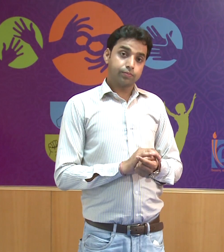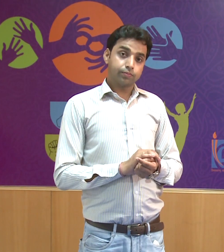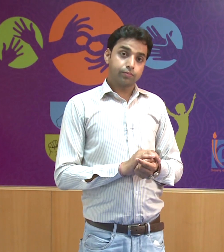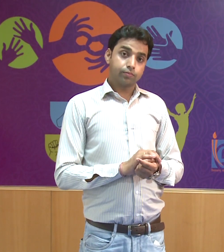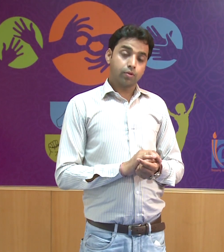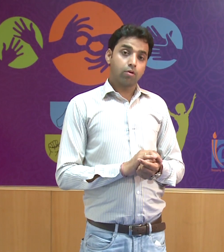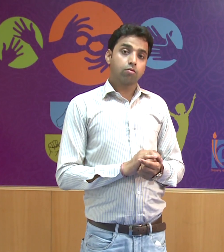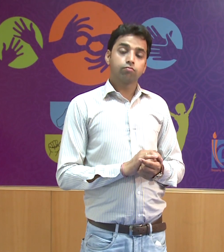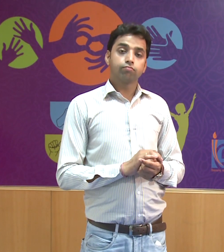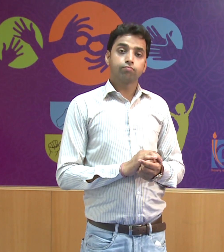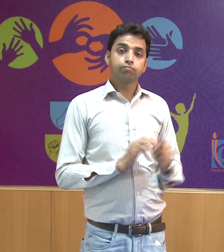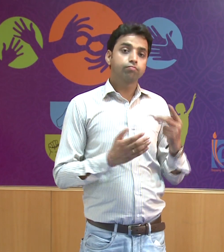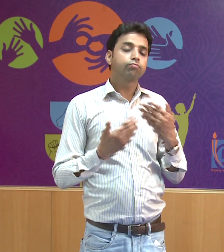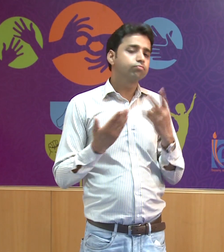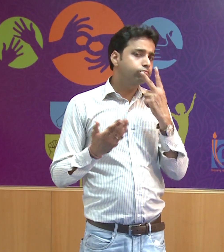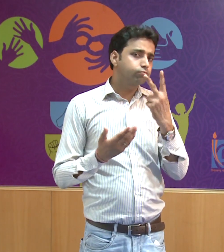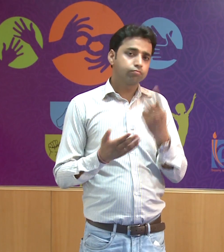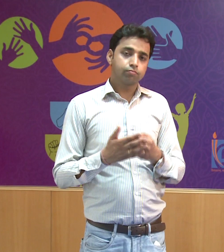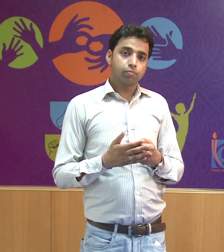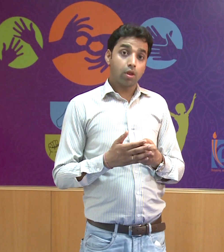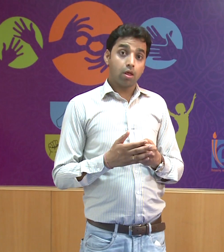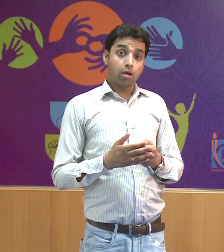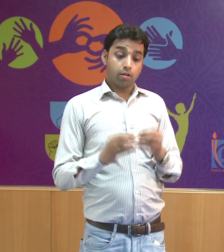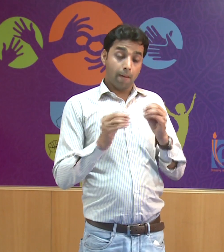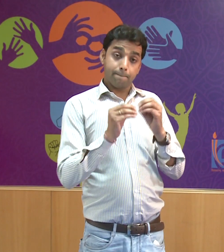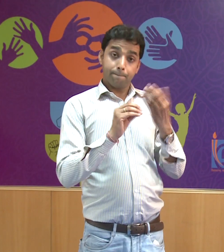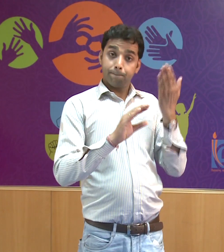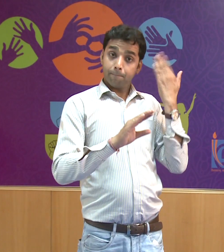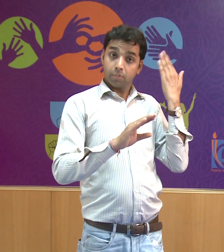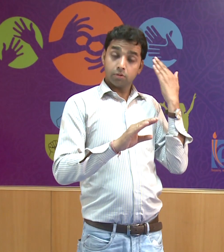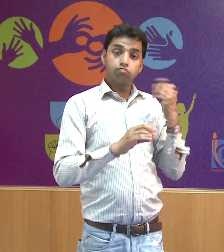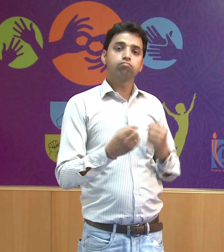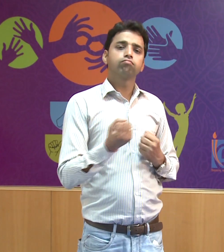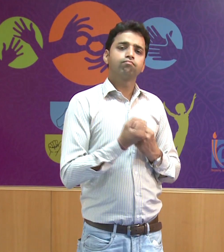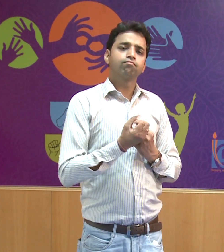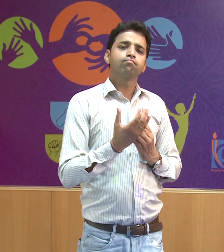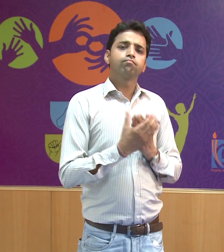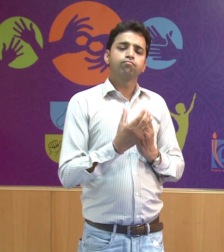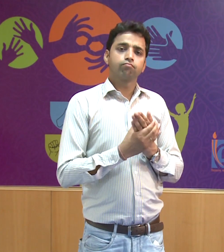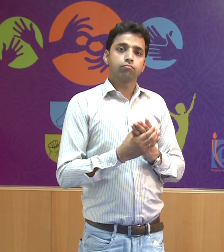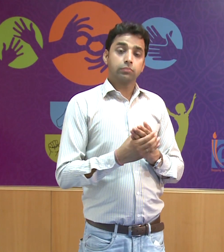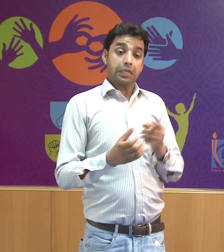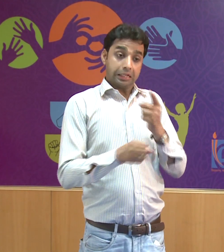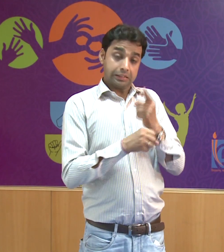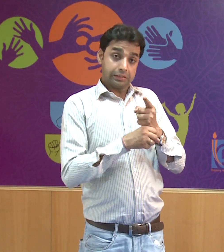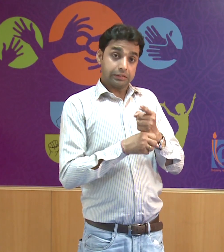First of all, the Britisher encouraged the teaching of English language in